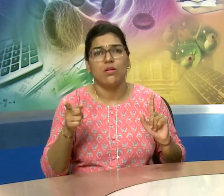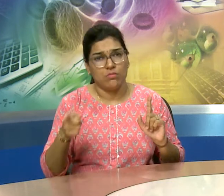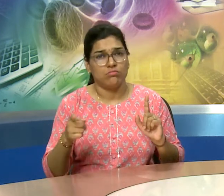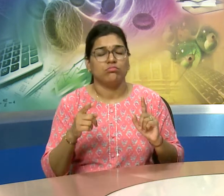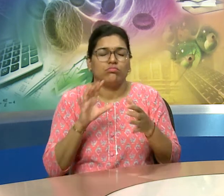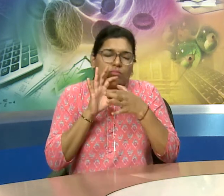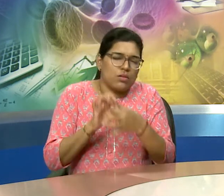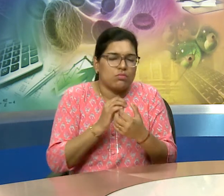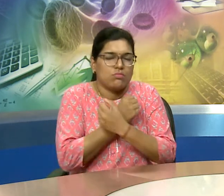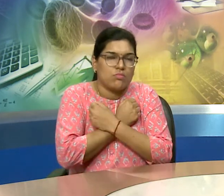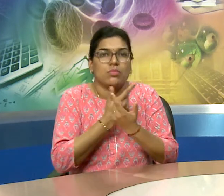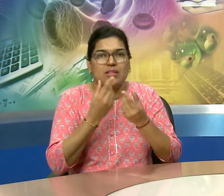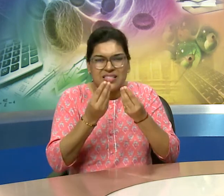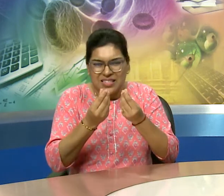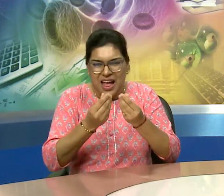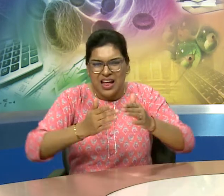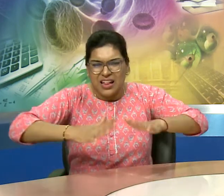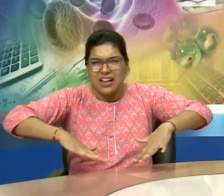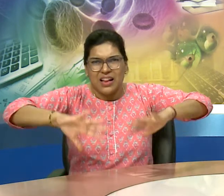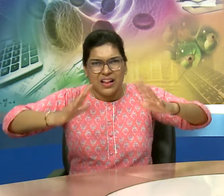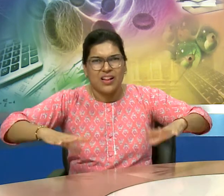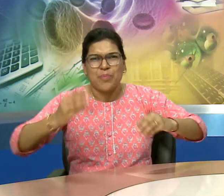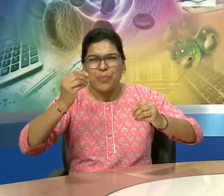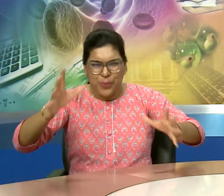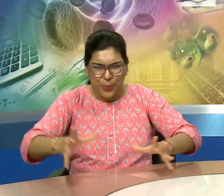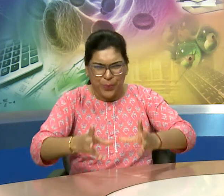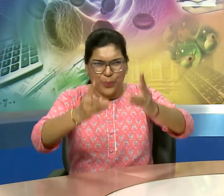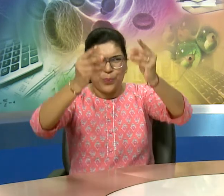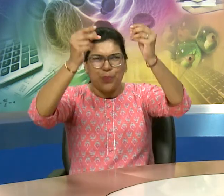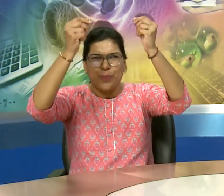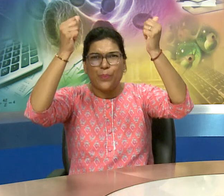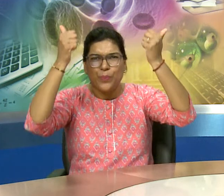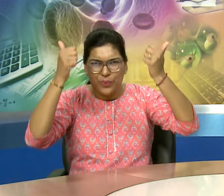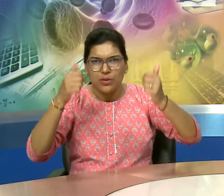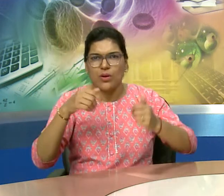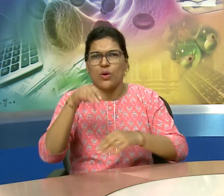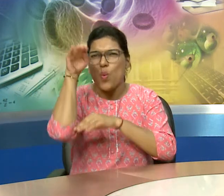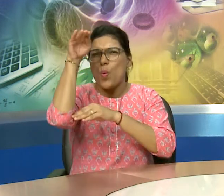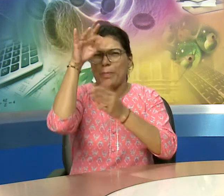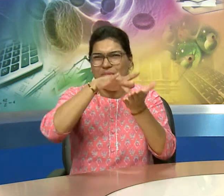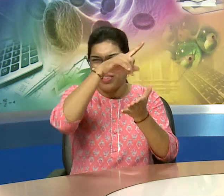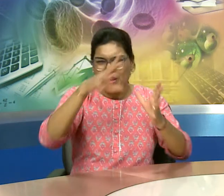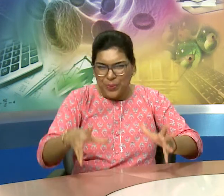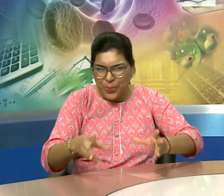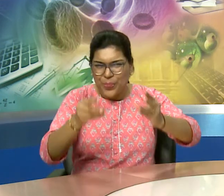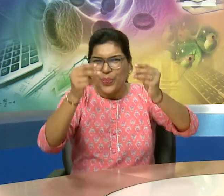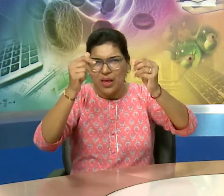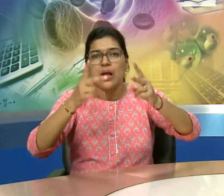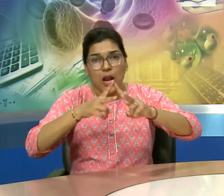And the habitat is the place where they live, and generally they are found